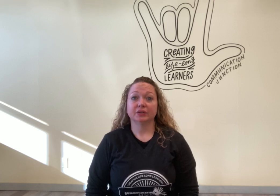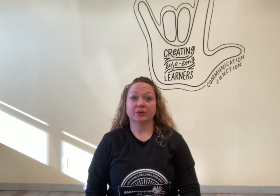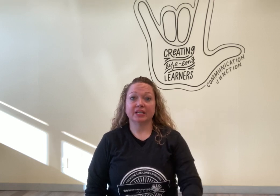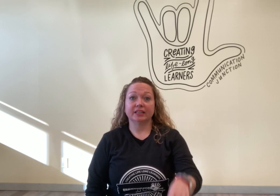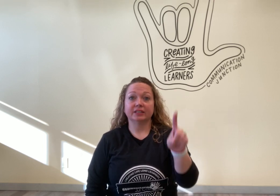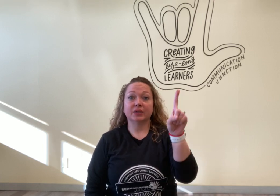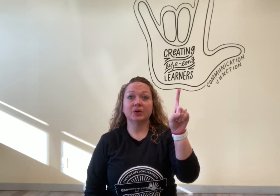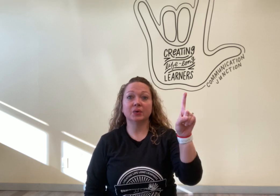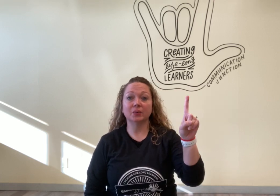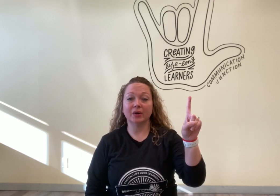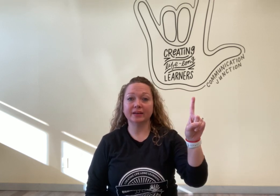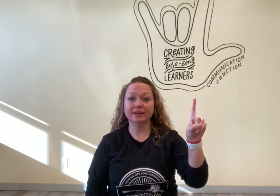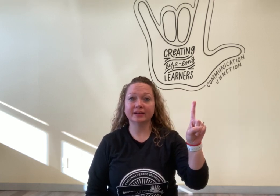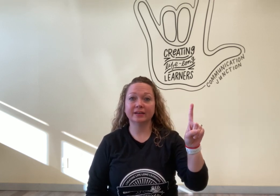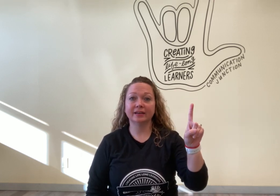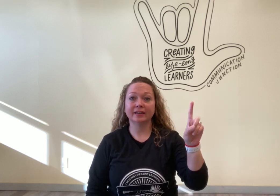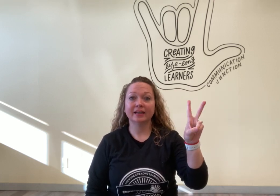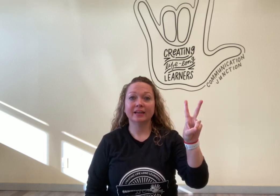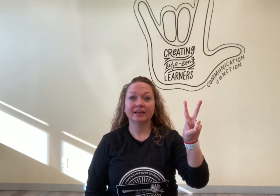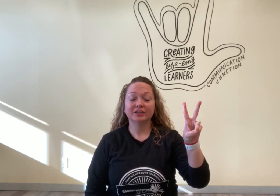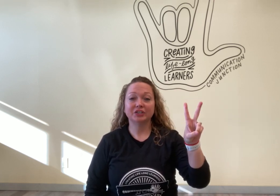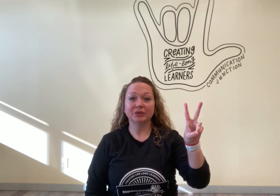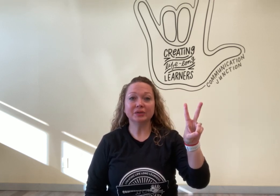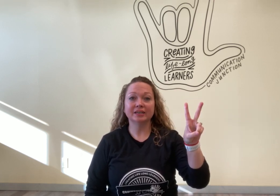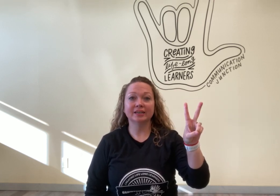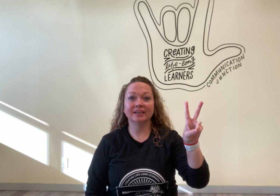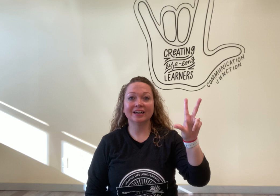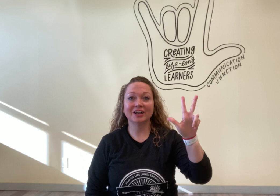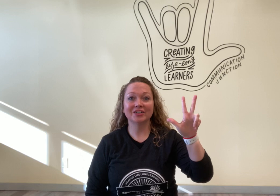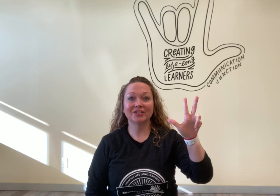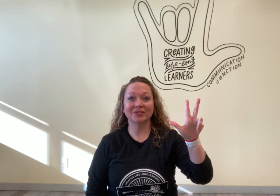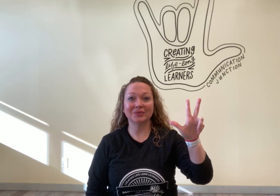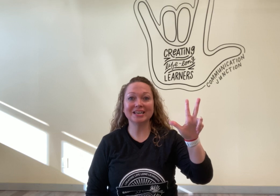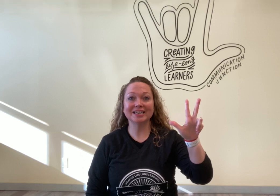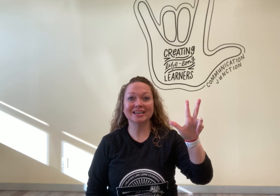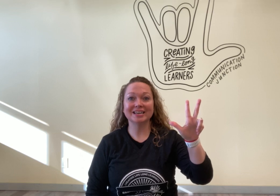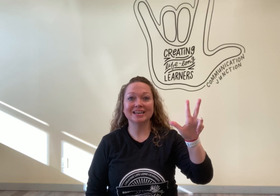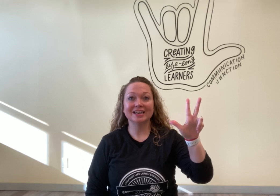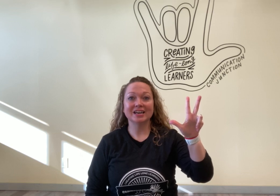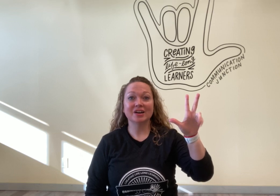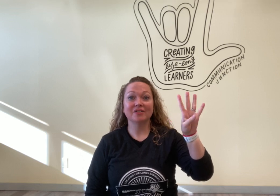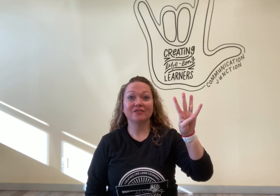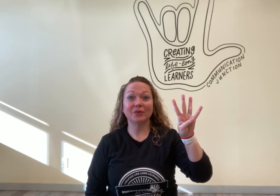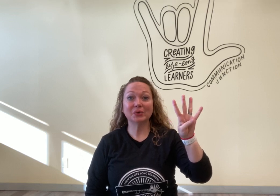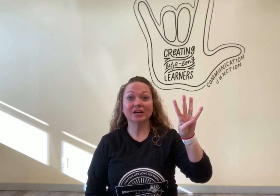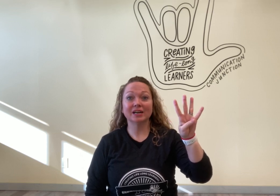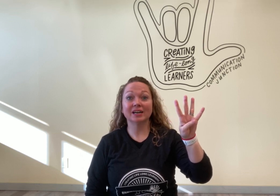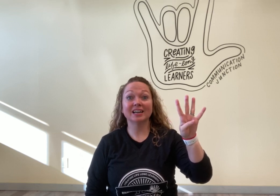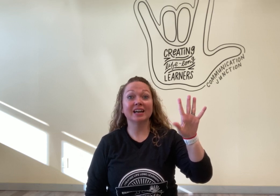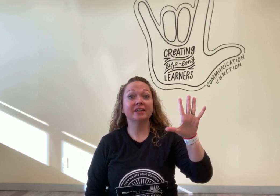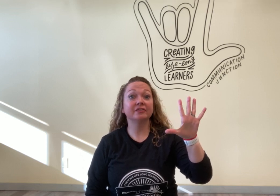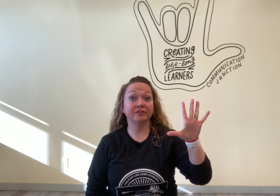like this. 1, 2, 3, 4,